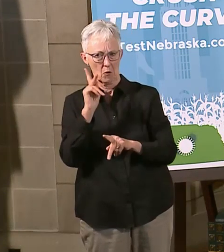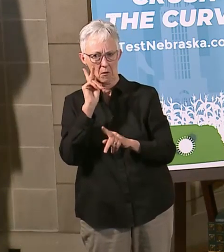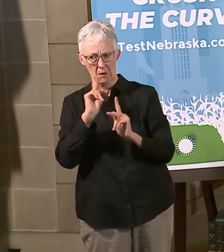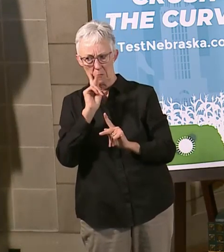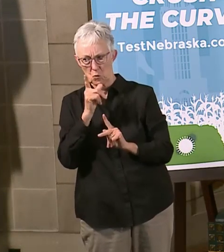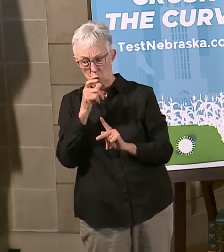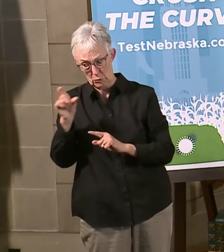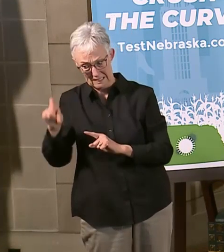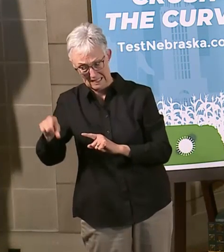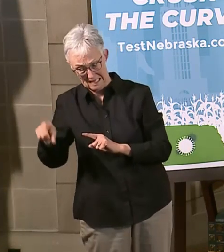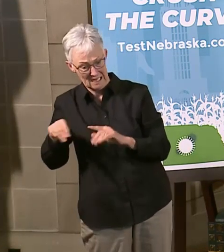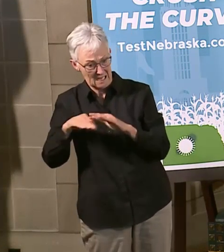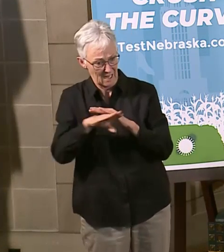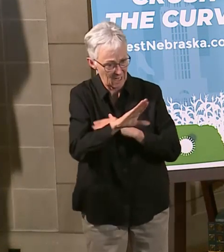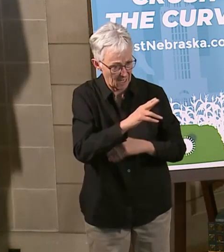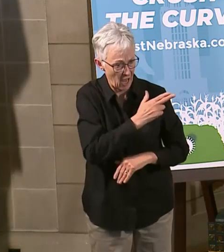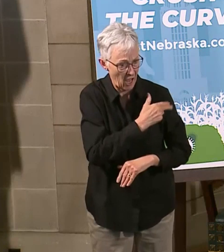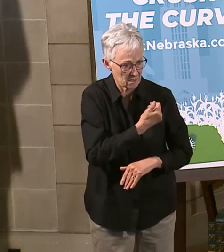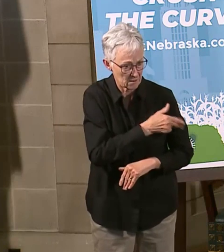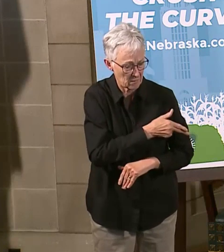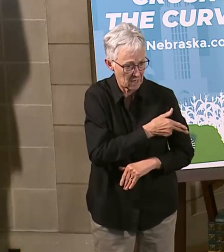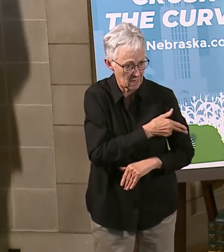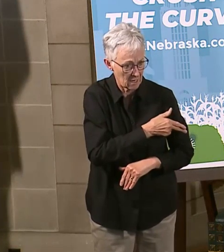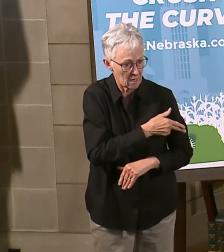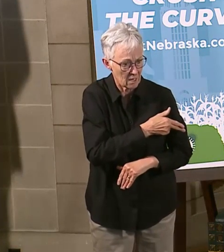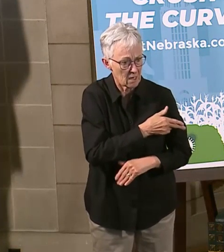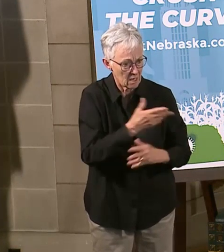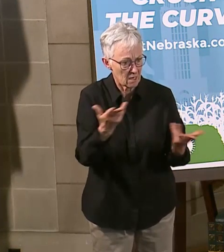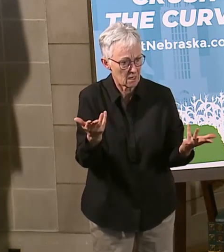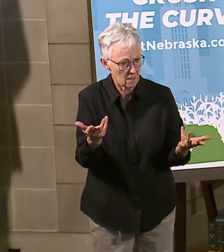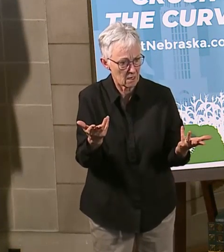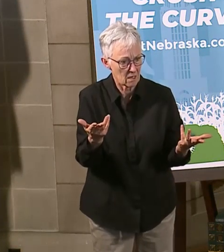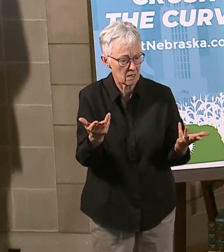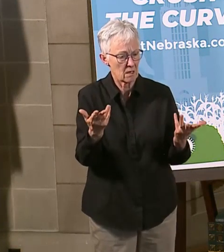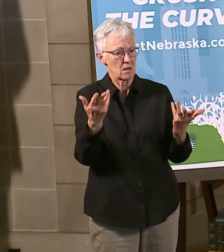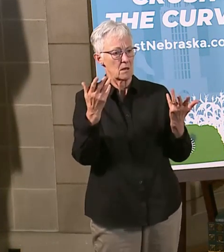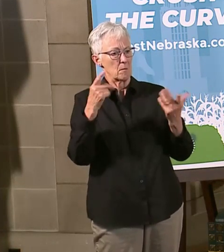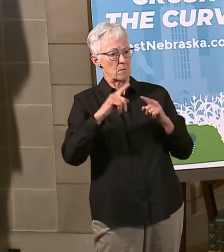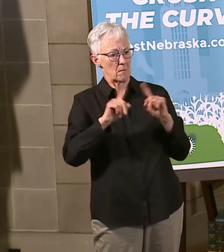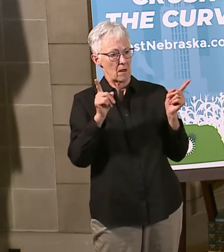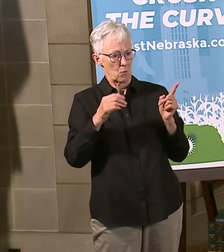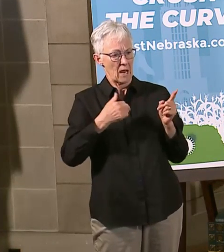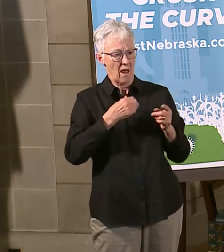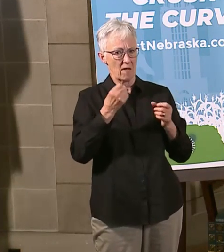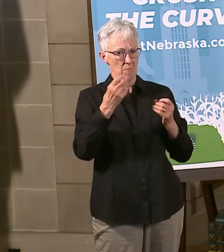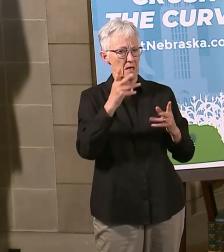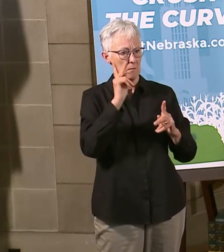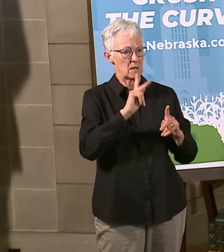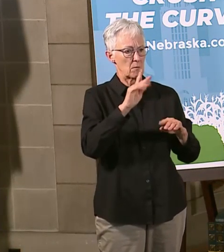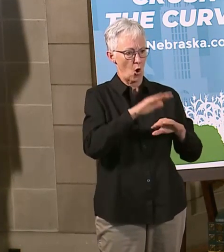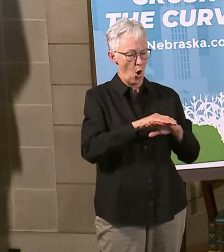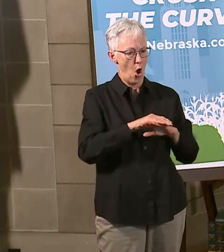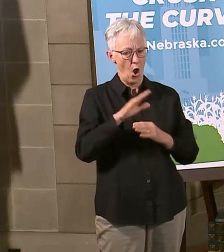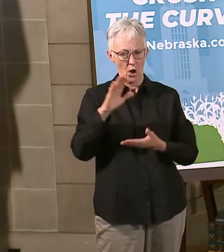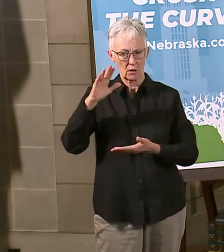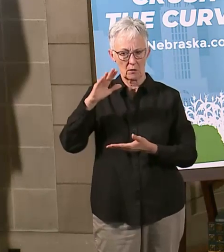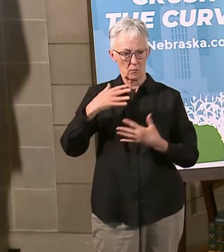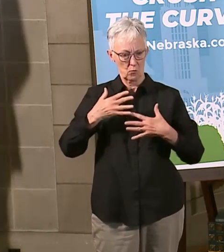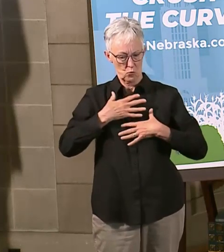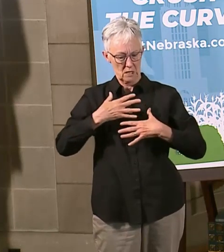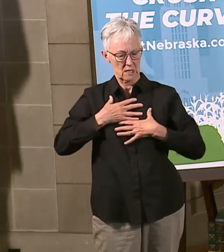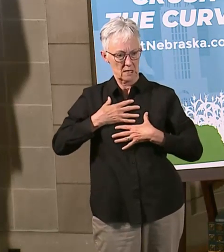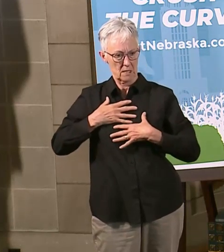had 106 people on ventilators yesterday, and now only 89, and 16 of them are COVID. So you can see, coronavirus is really, I mean,